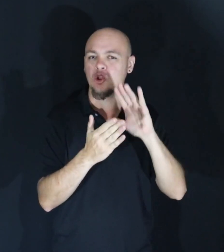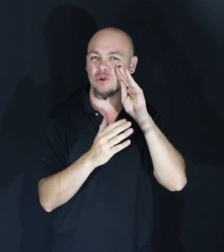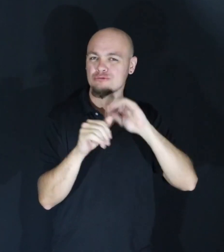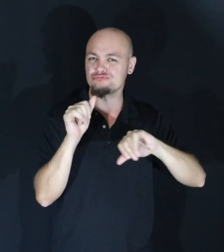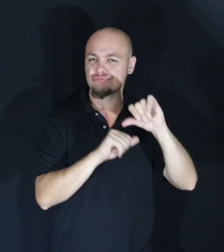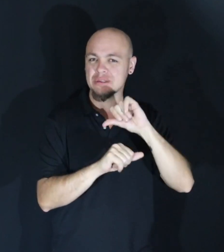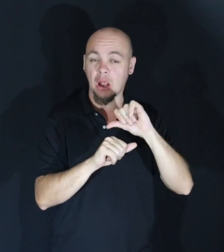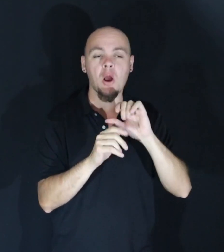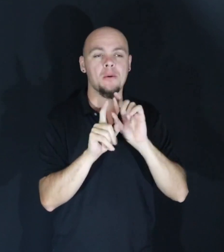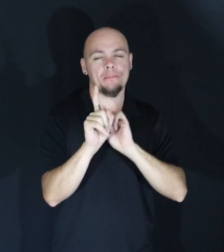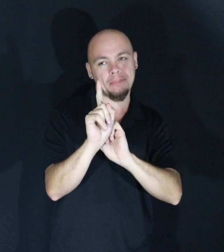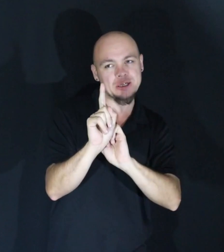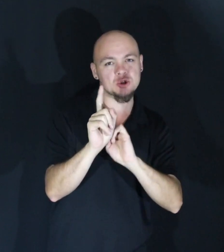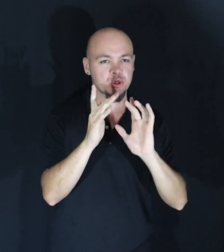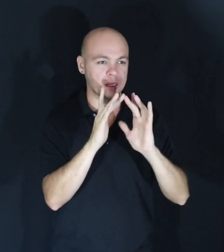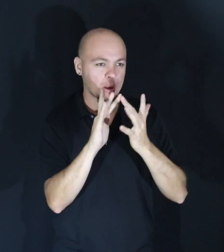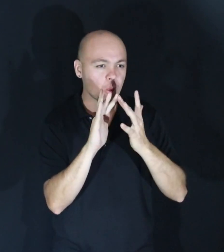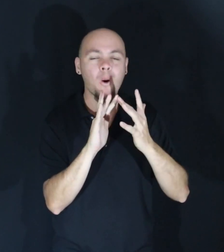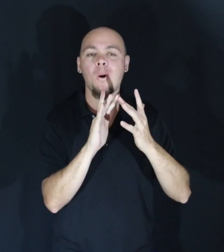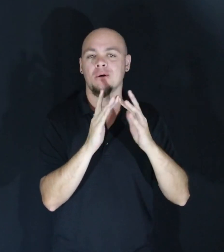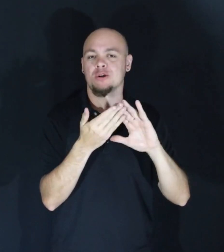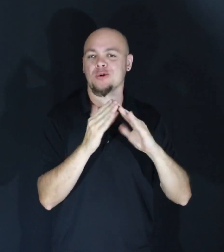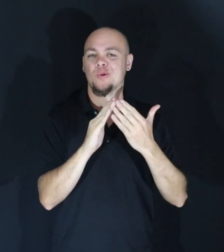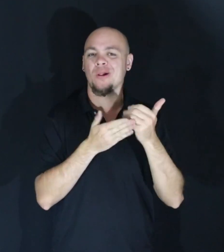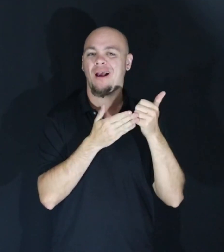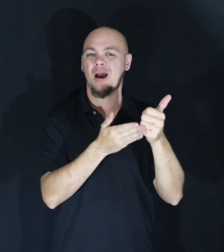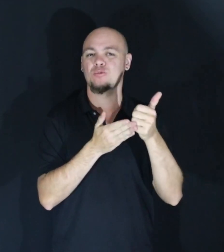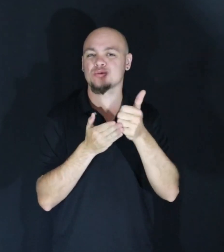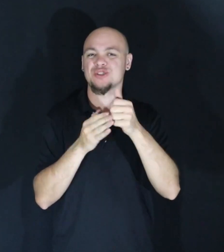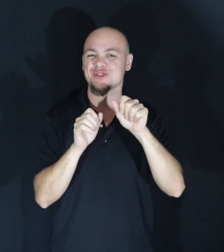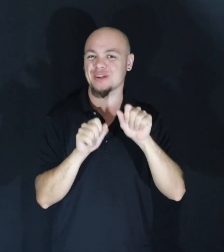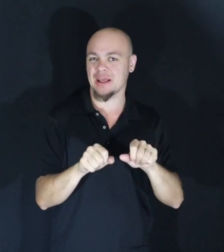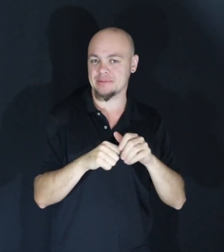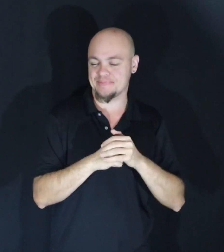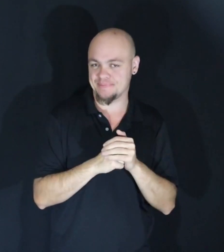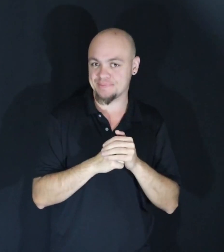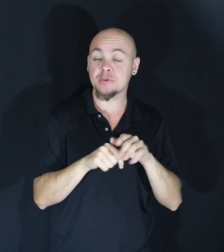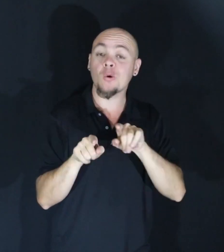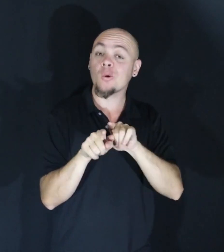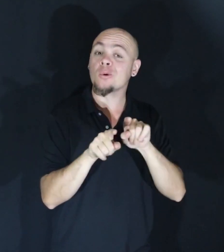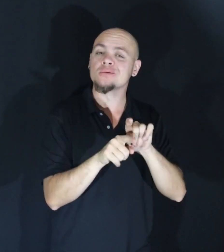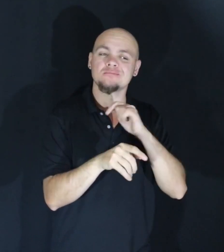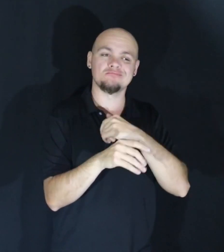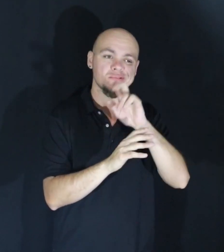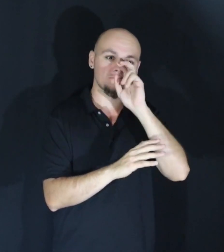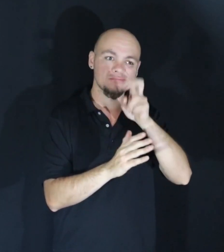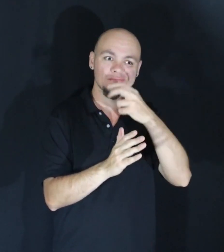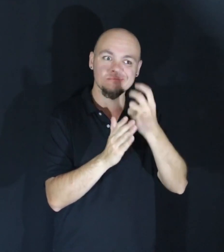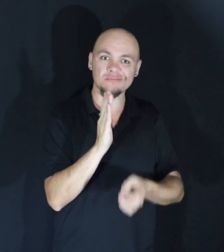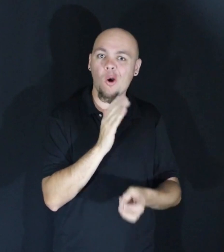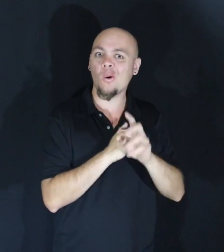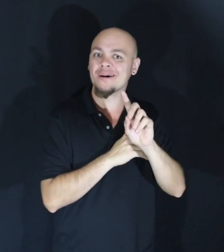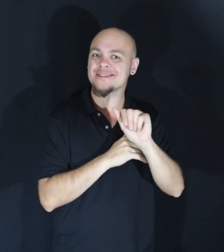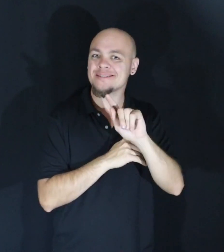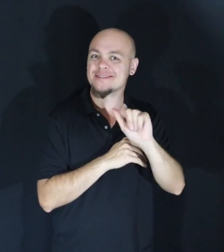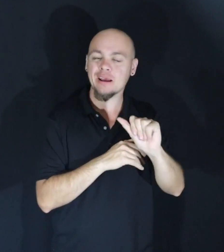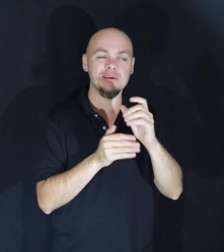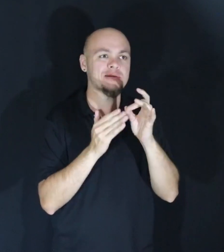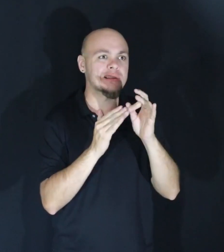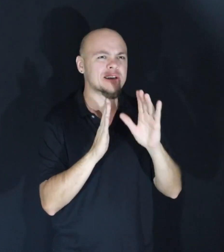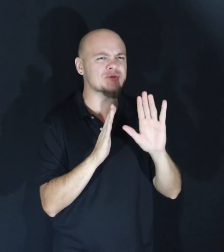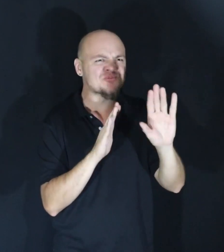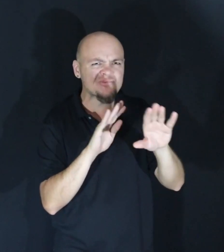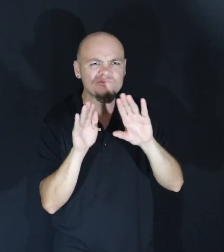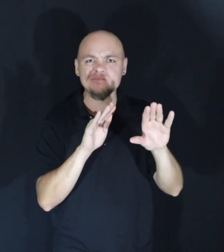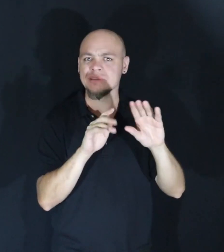seek mentorship, networking, and do community outreach. And I've also dived deep into data with leaders to understand how can we